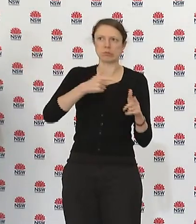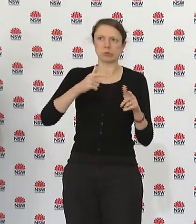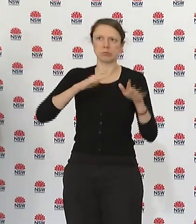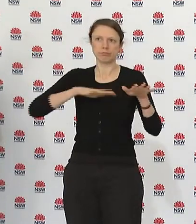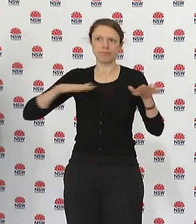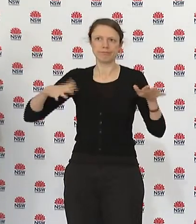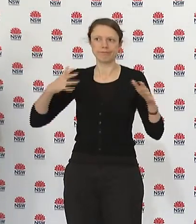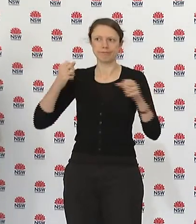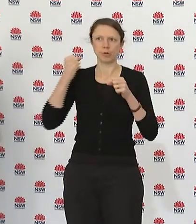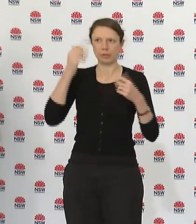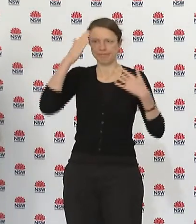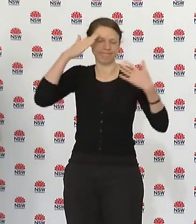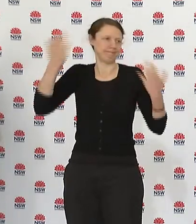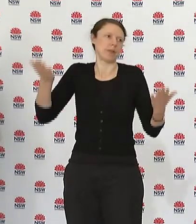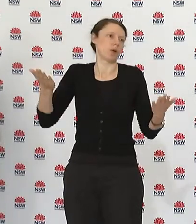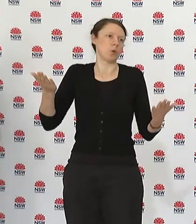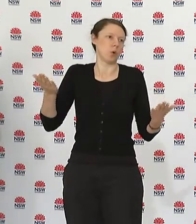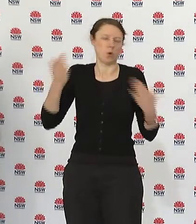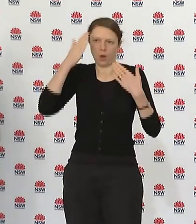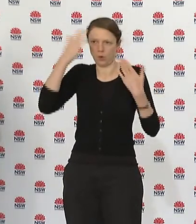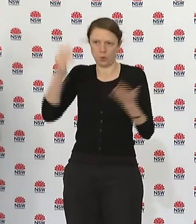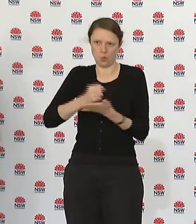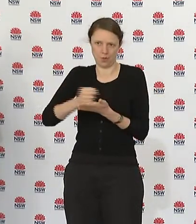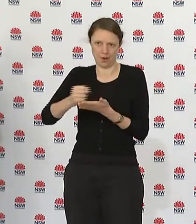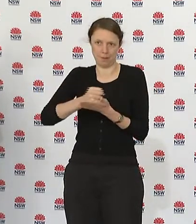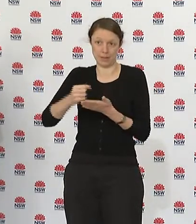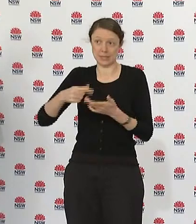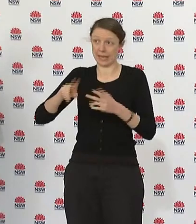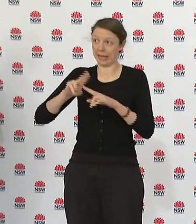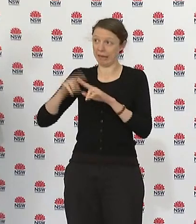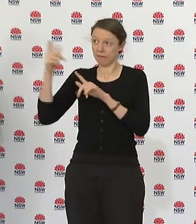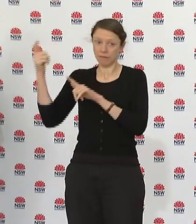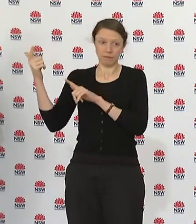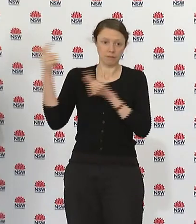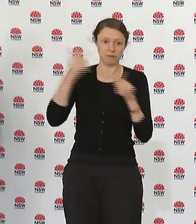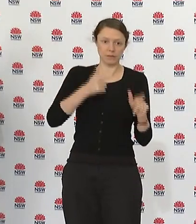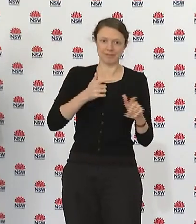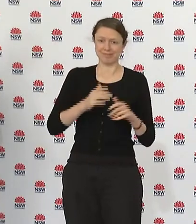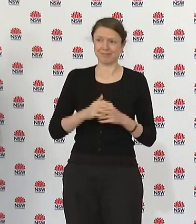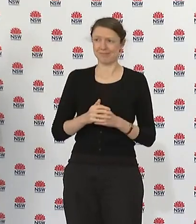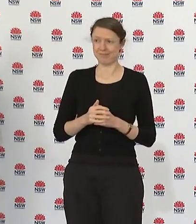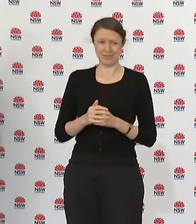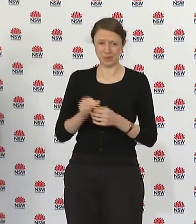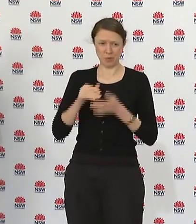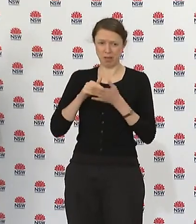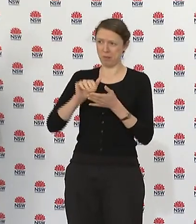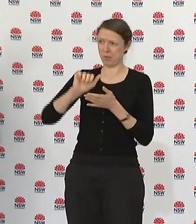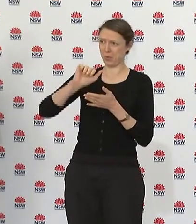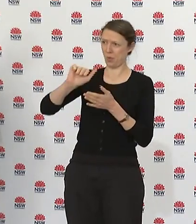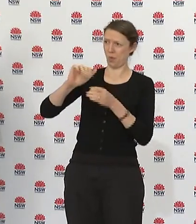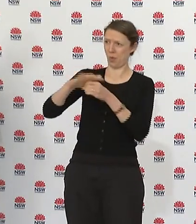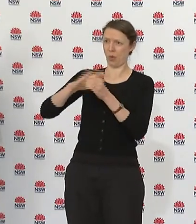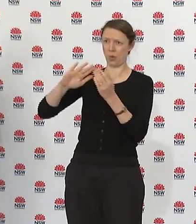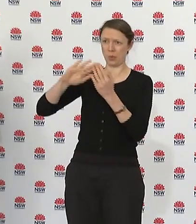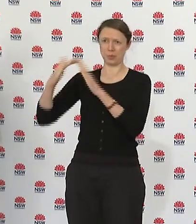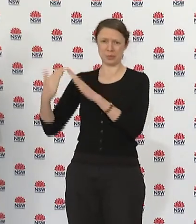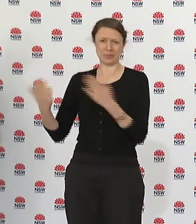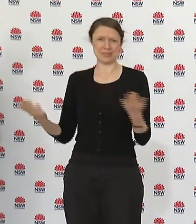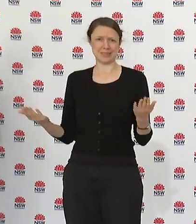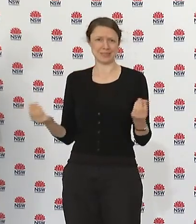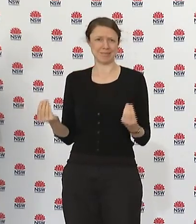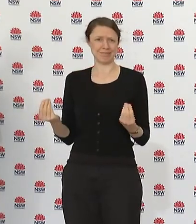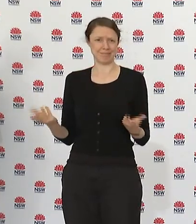Coast, that is not helpful to keeping the local community safe. What I would say more